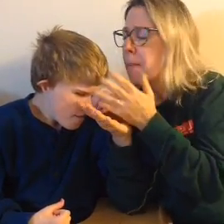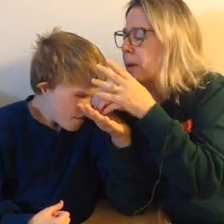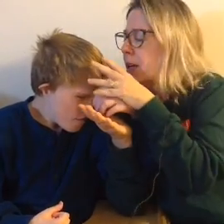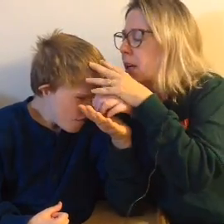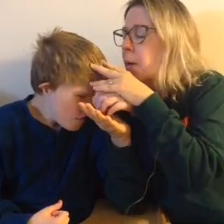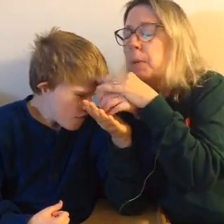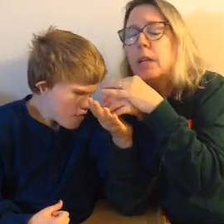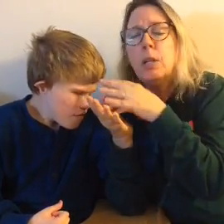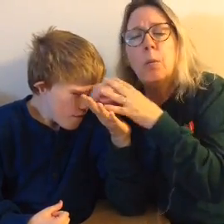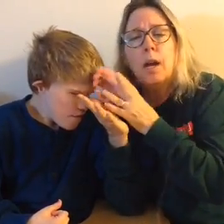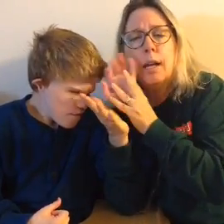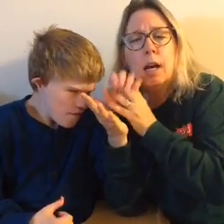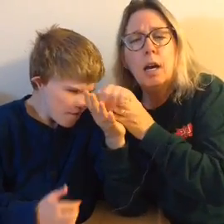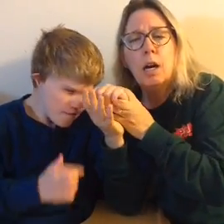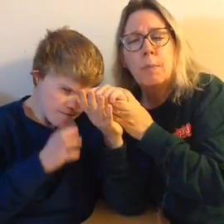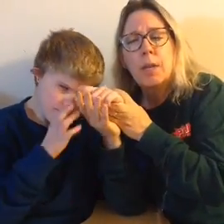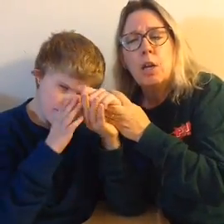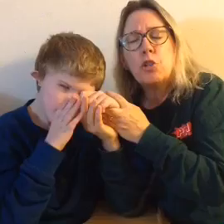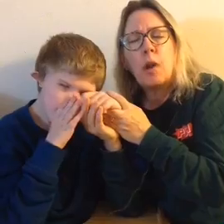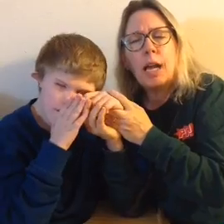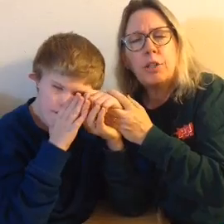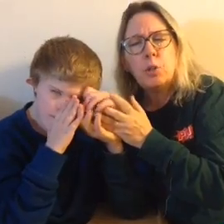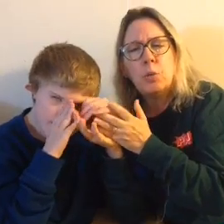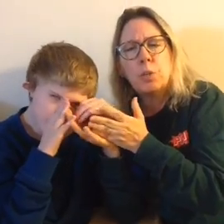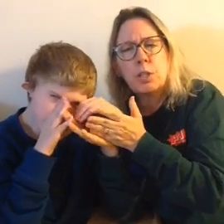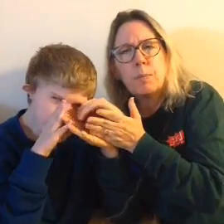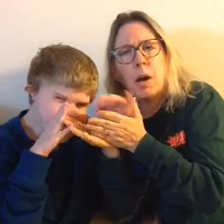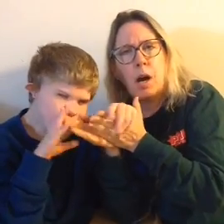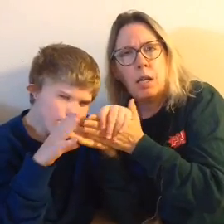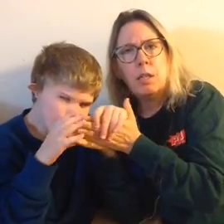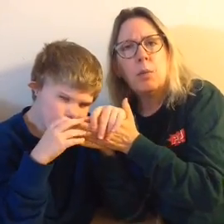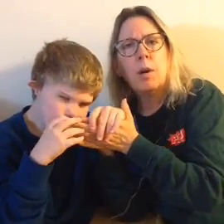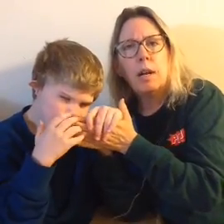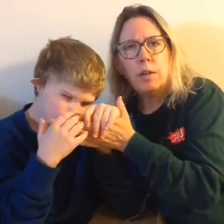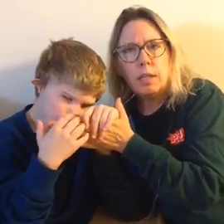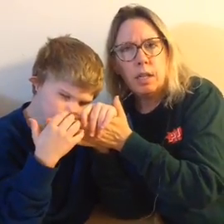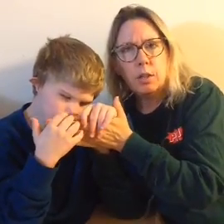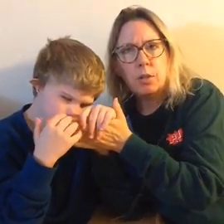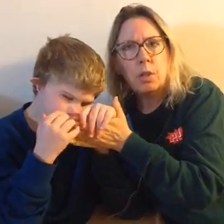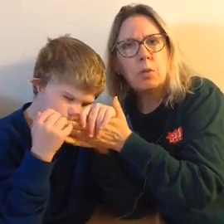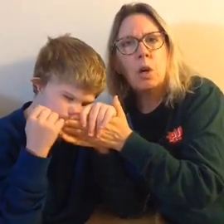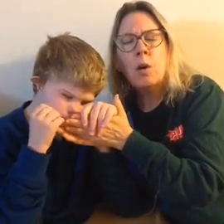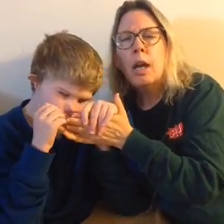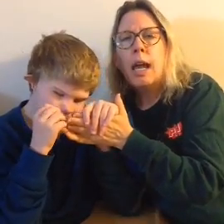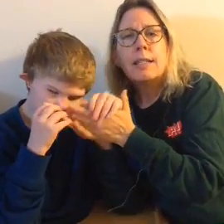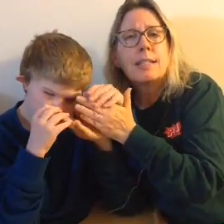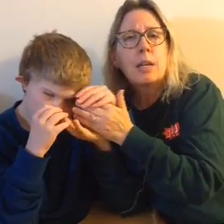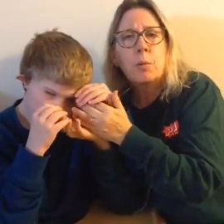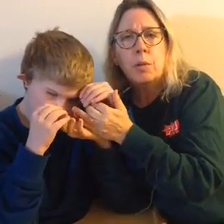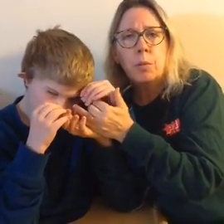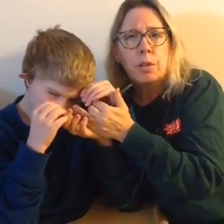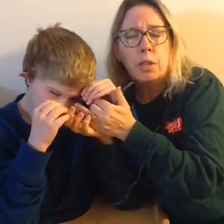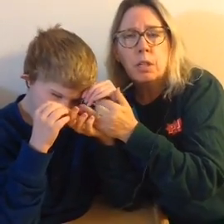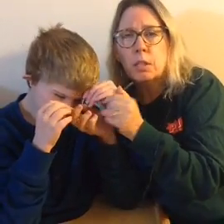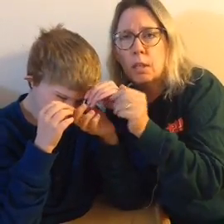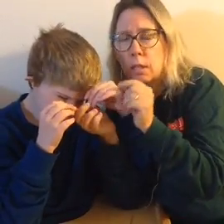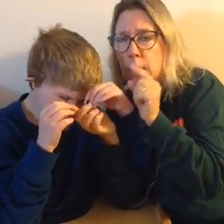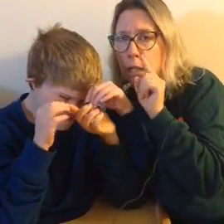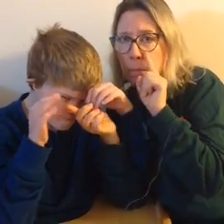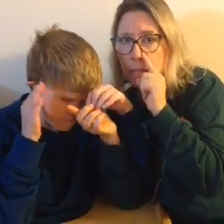But anyway, try to respond to whatever he tells you. So as I said, with his telling me that